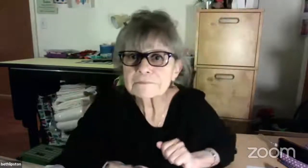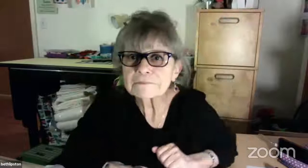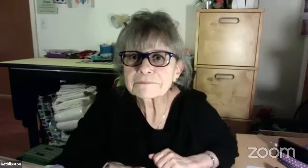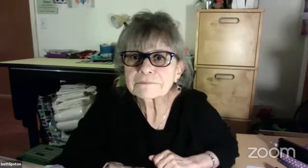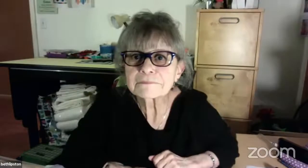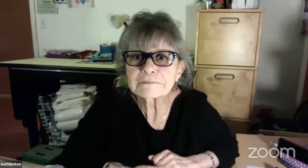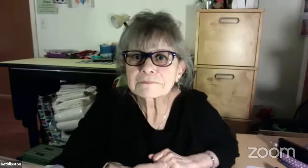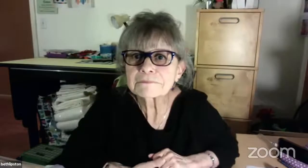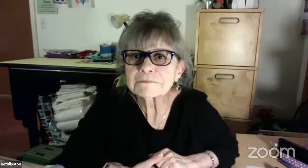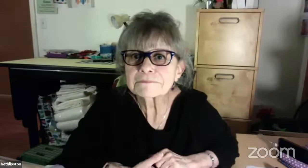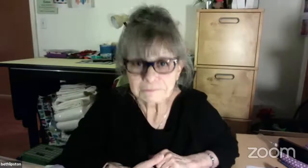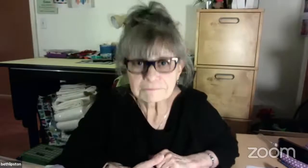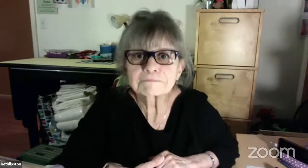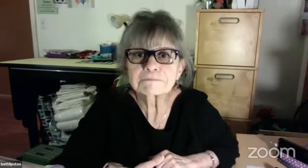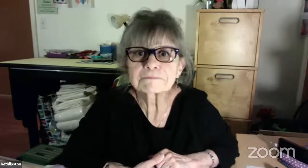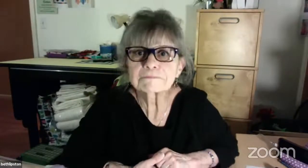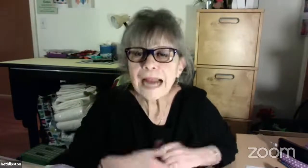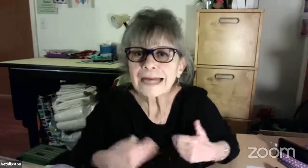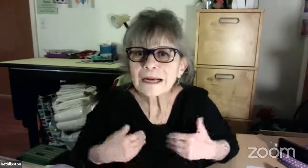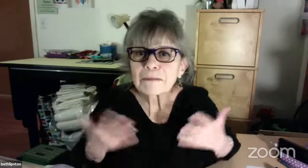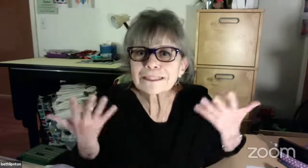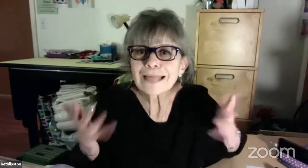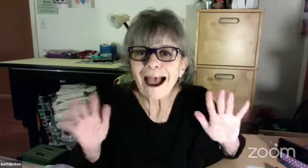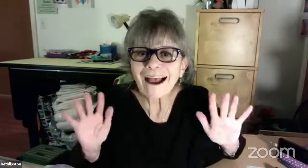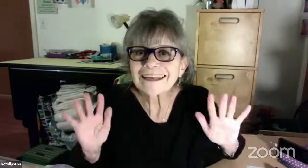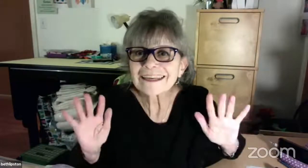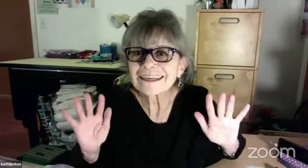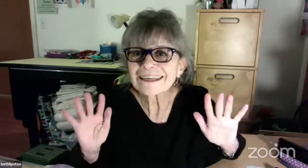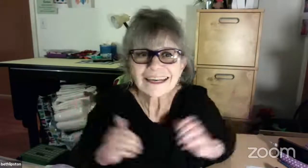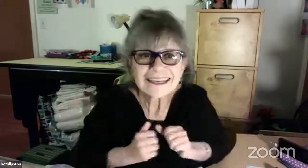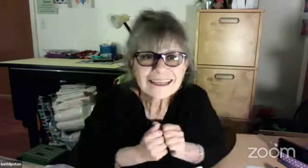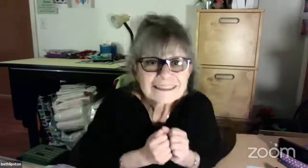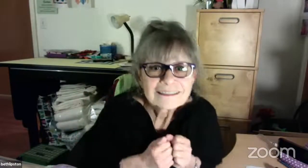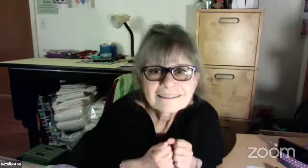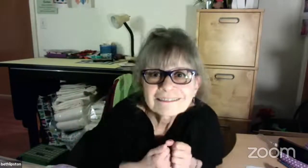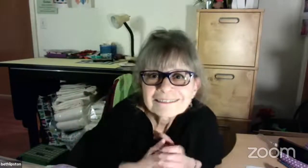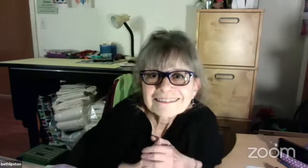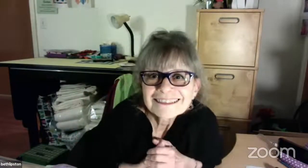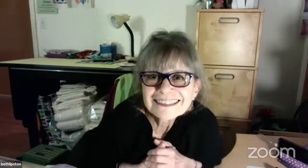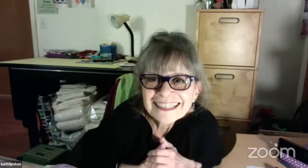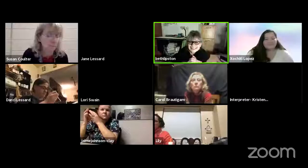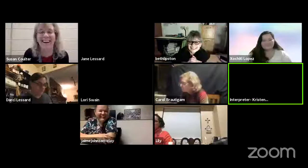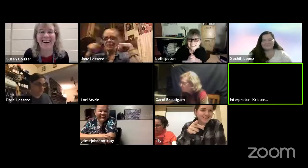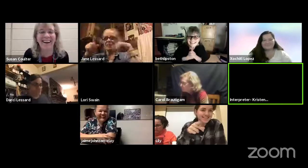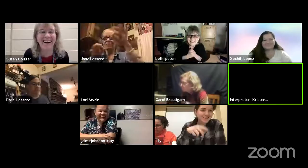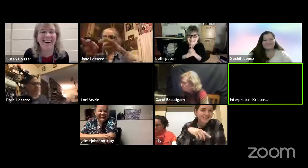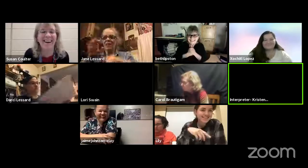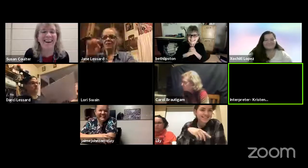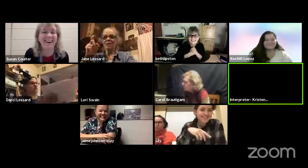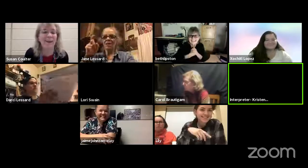any comments? Yeah, we've got Jane. Jane's raising her hand. I'm done.